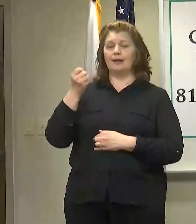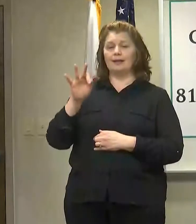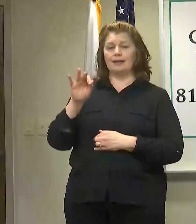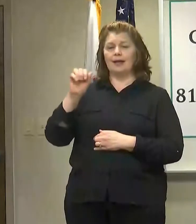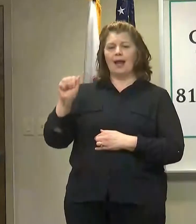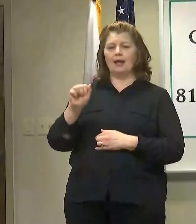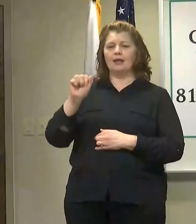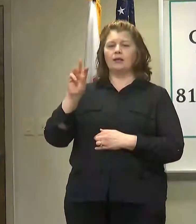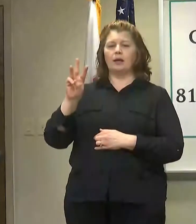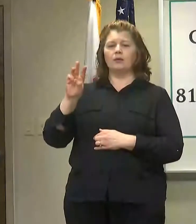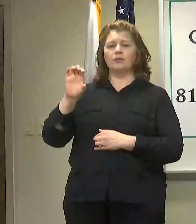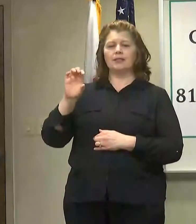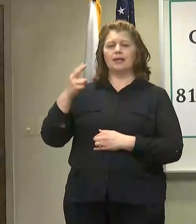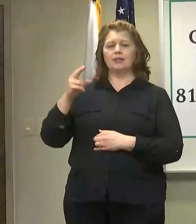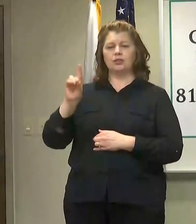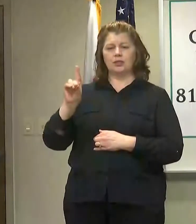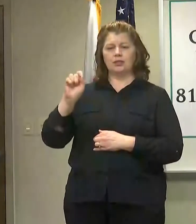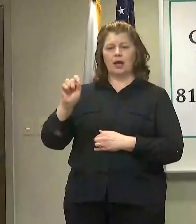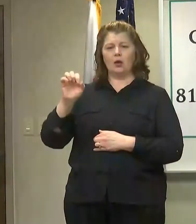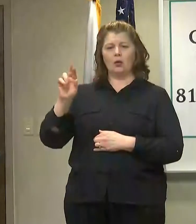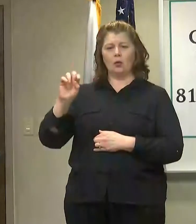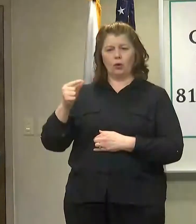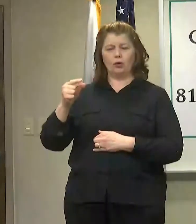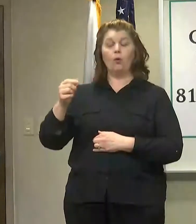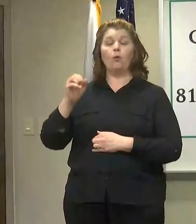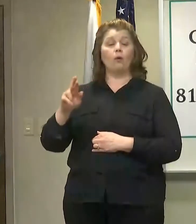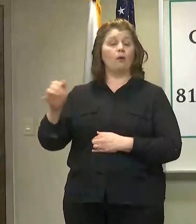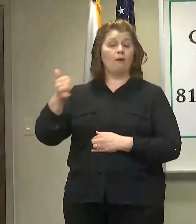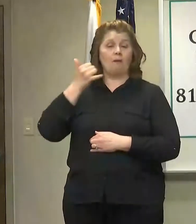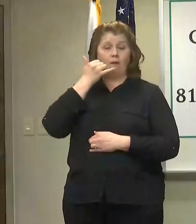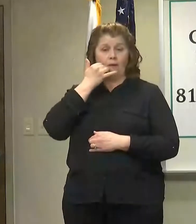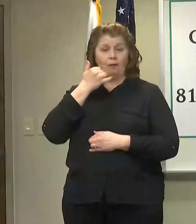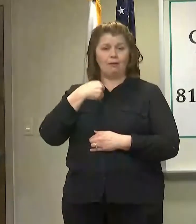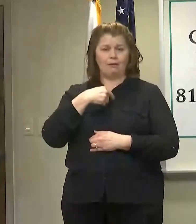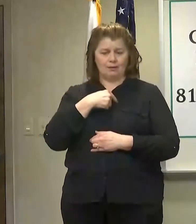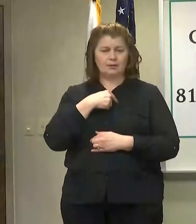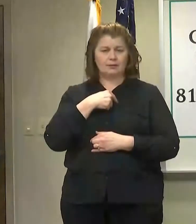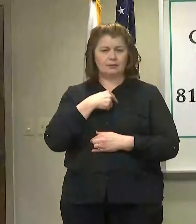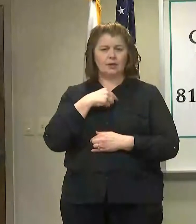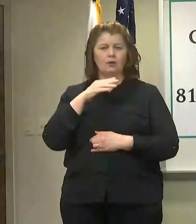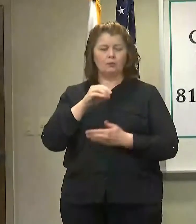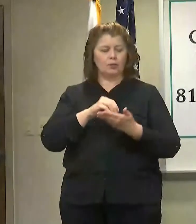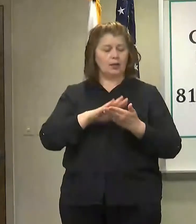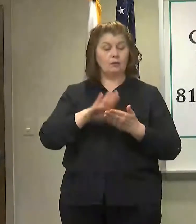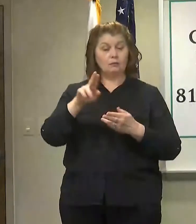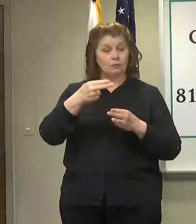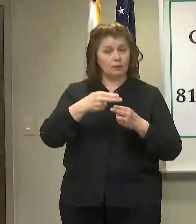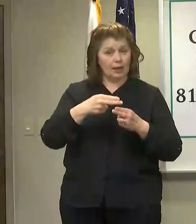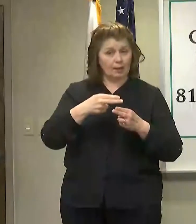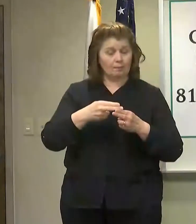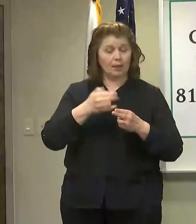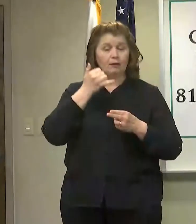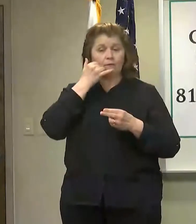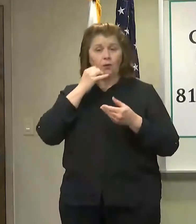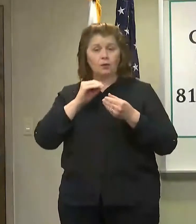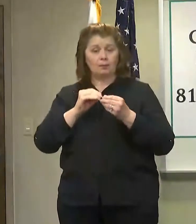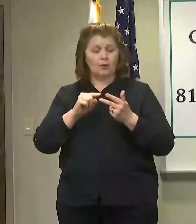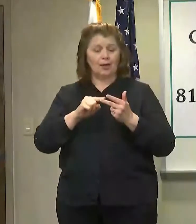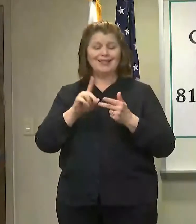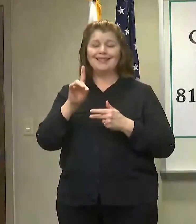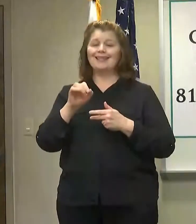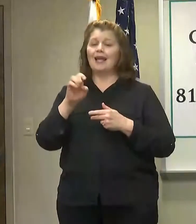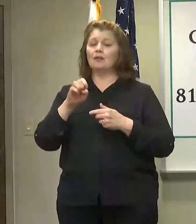covid19@wchd.org or call us on the line, the telephone line. We will take your name, your number, the date of the test that you had it done,